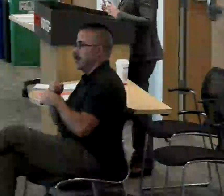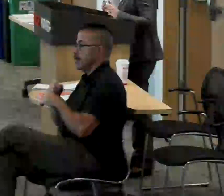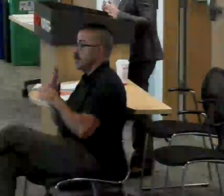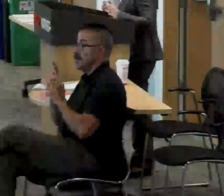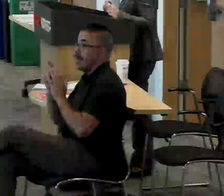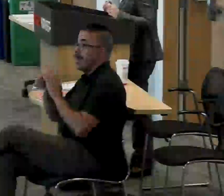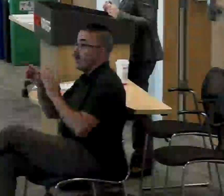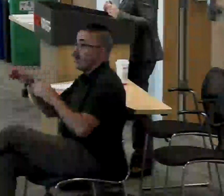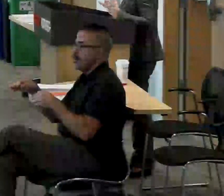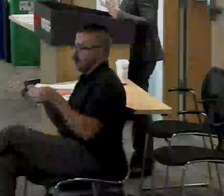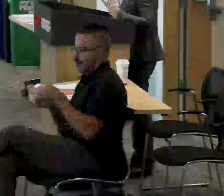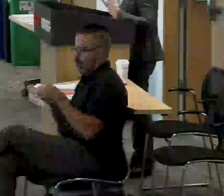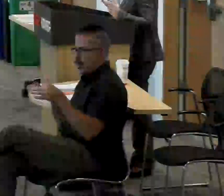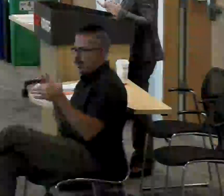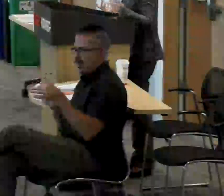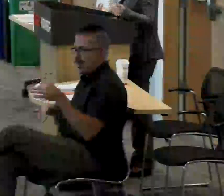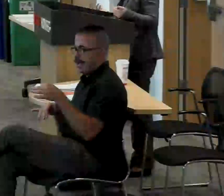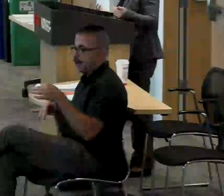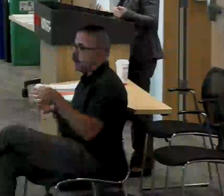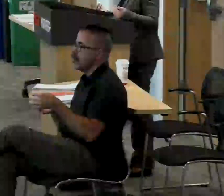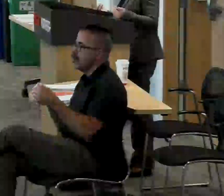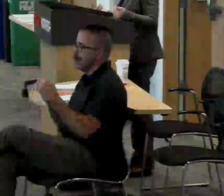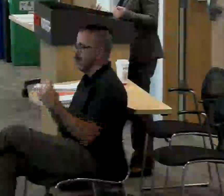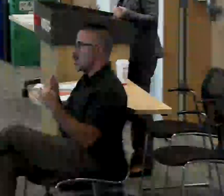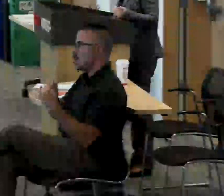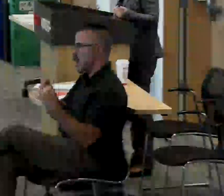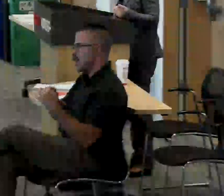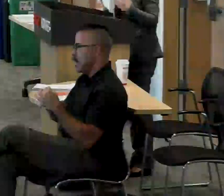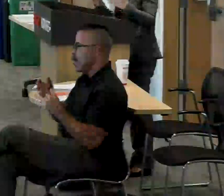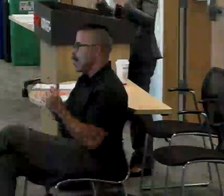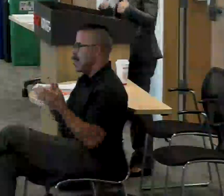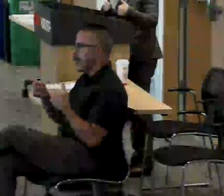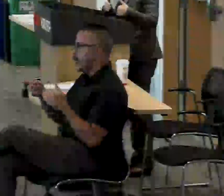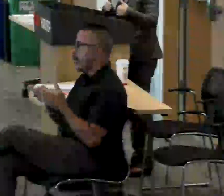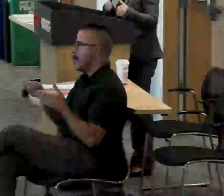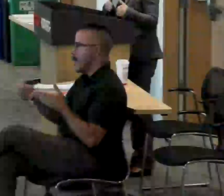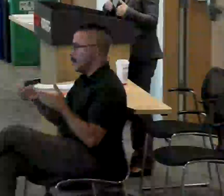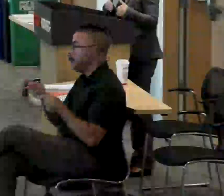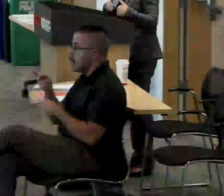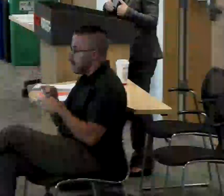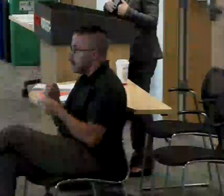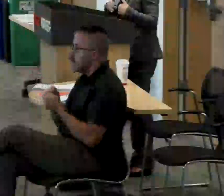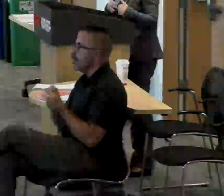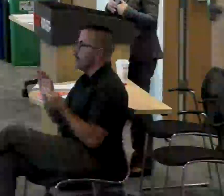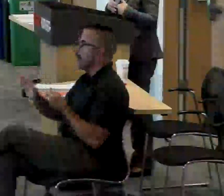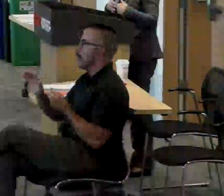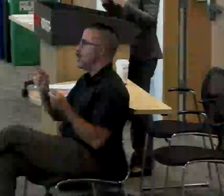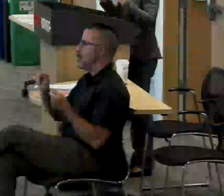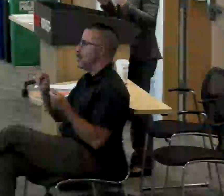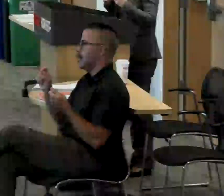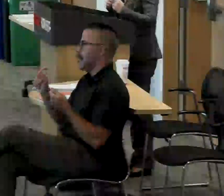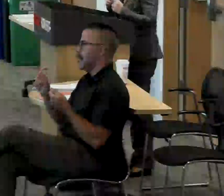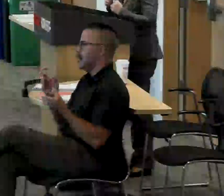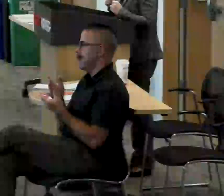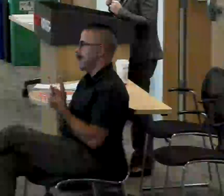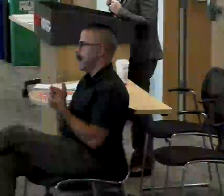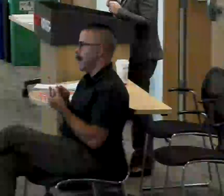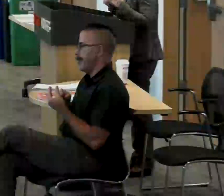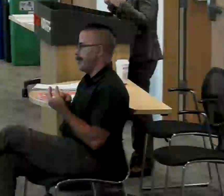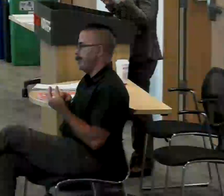a quick note on your receipt for whatever your expenditure was, and keep that with your tax filings. Another